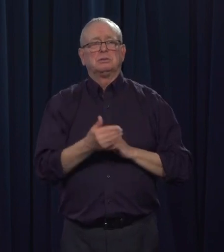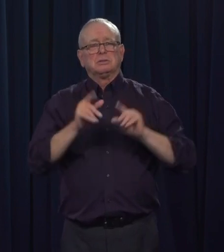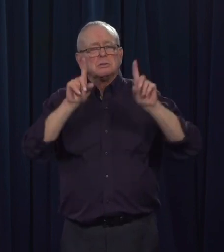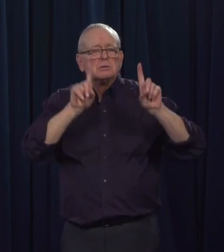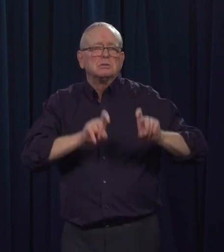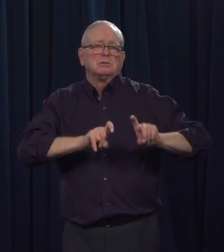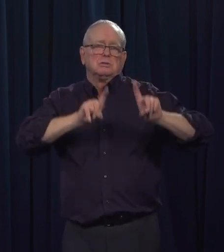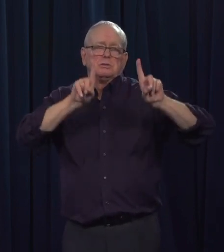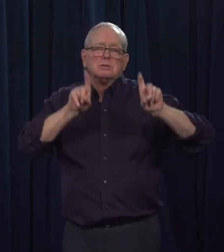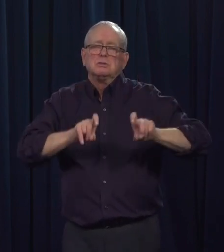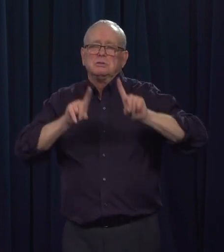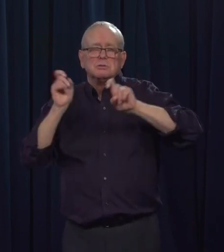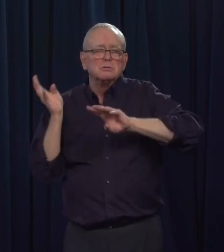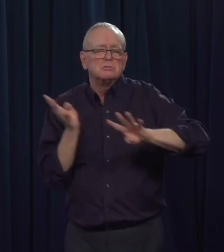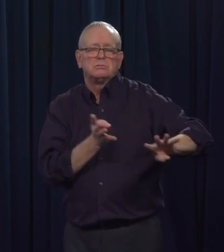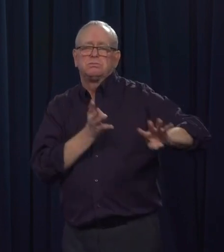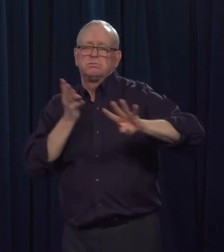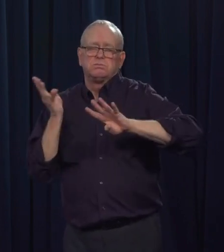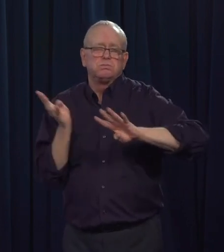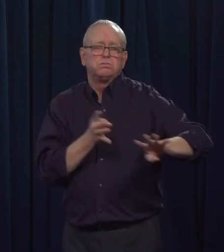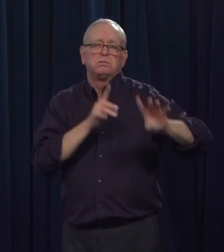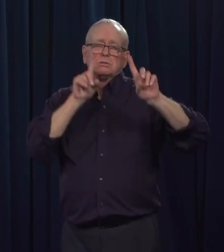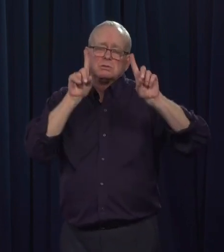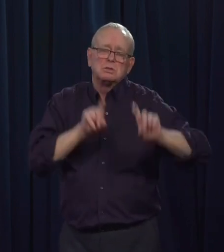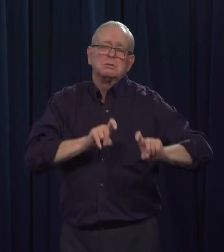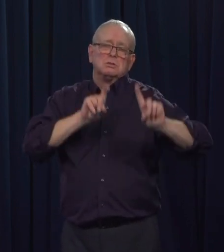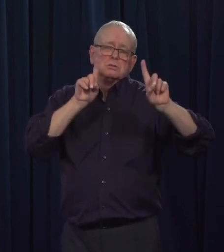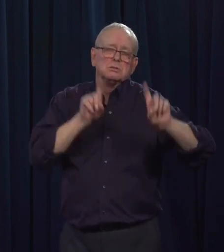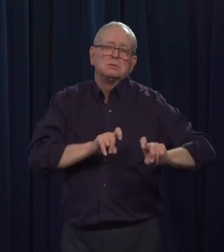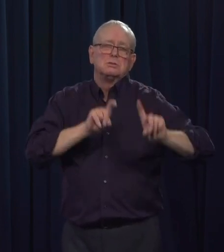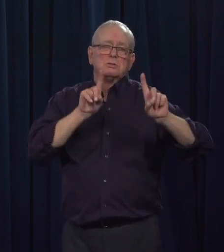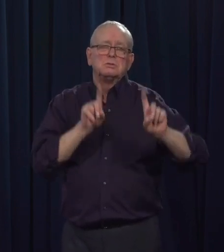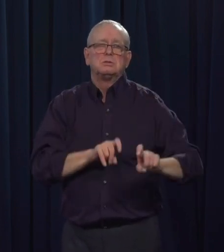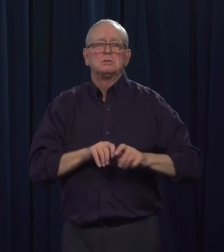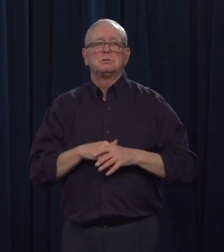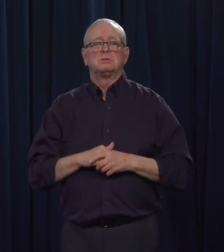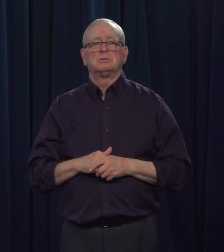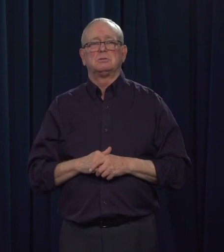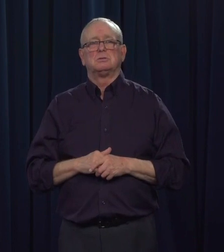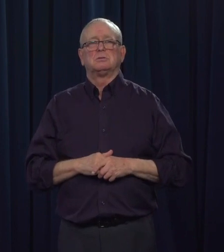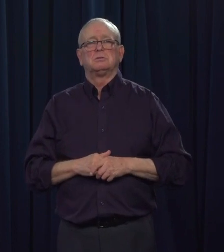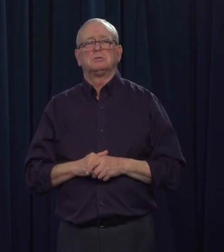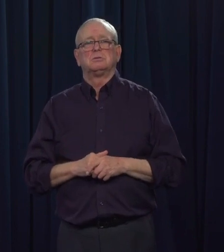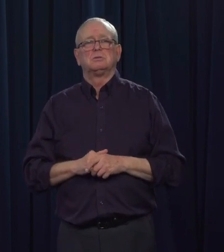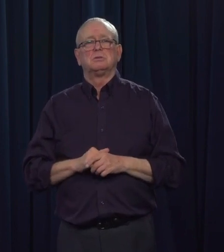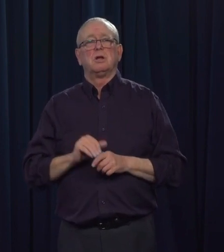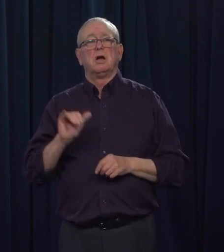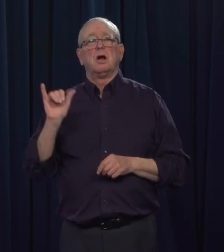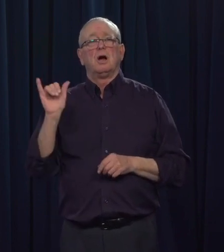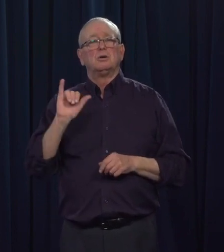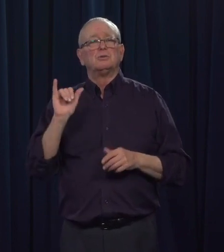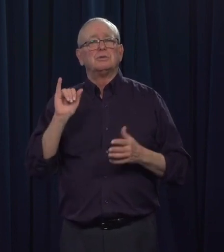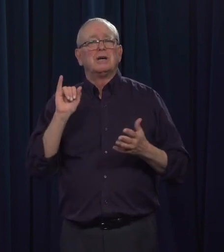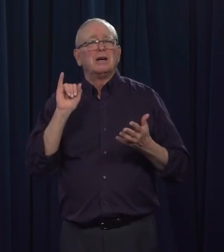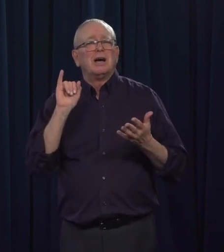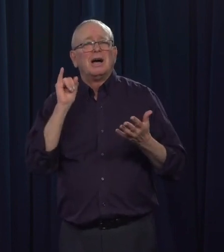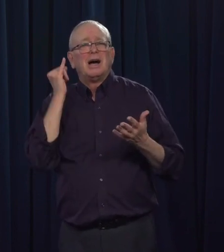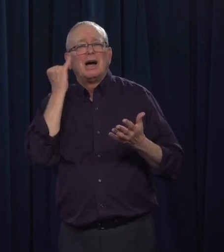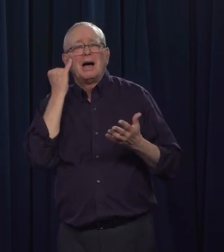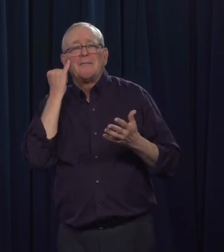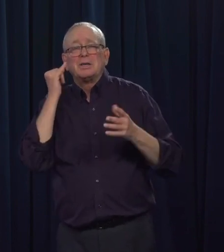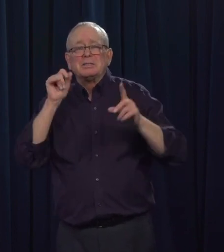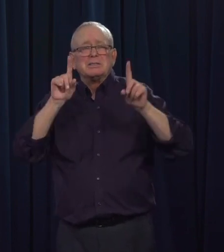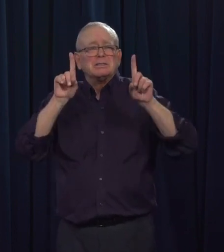ability to then, when the reagents or some of those testing materials run a bit low, we were waiting for our extra